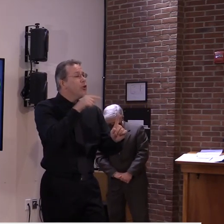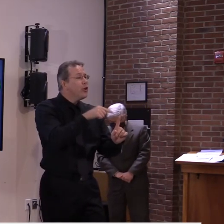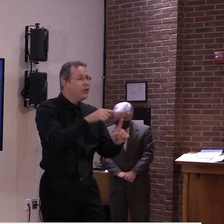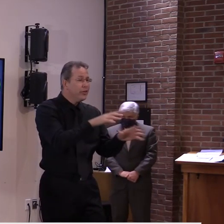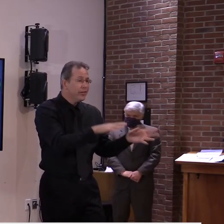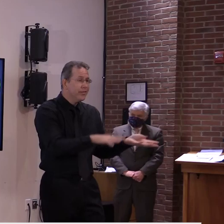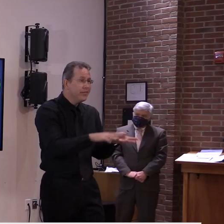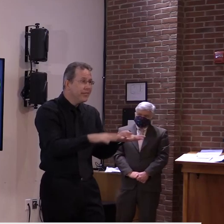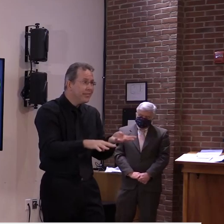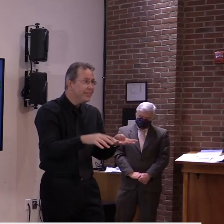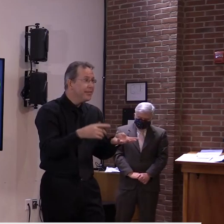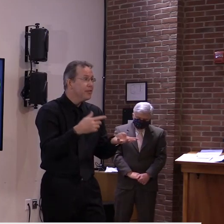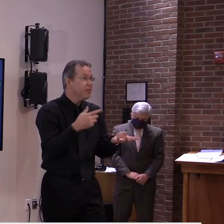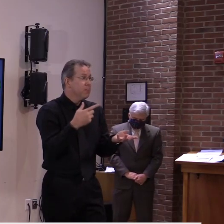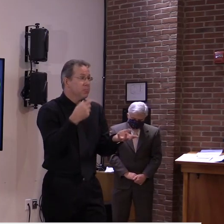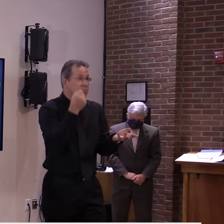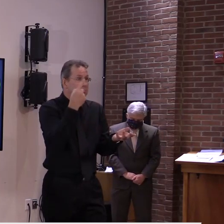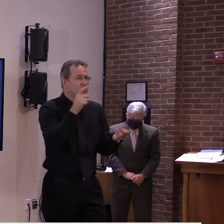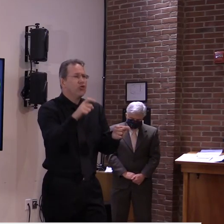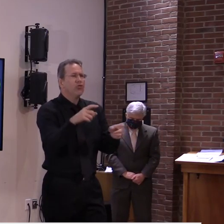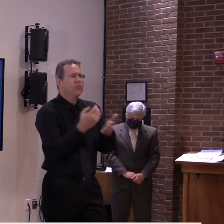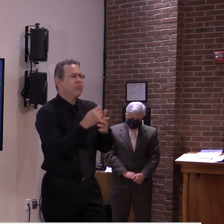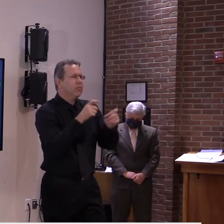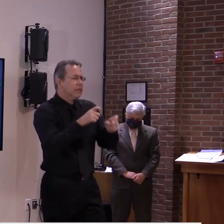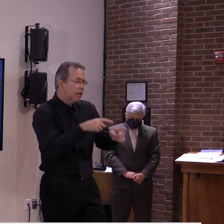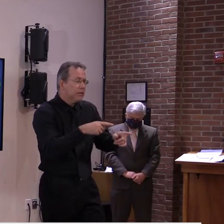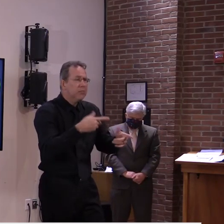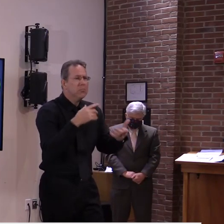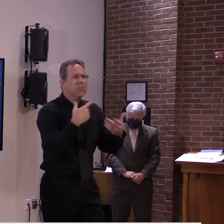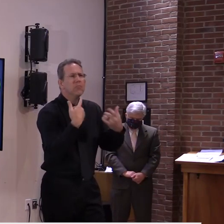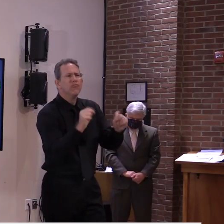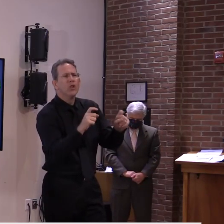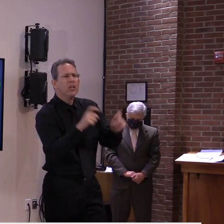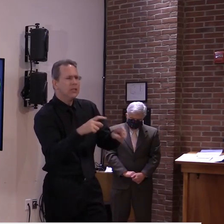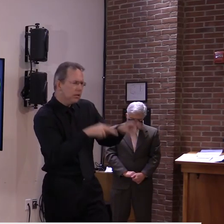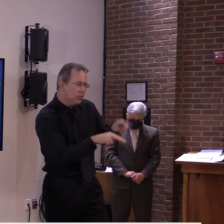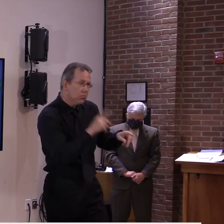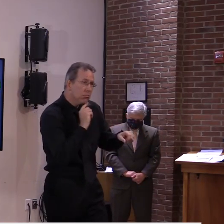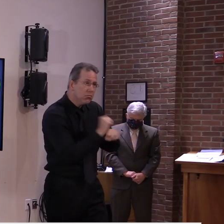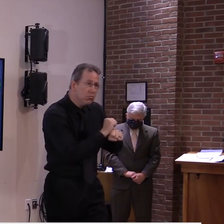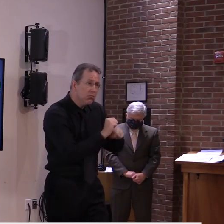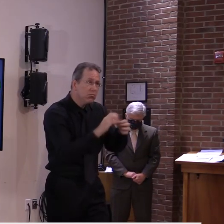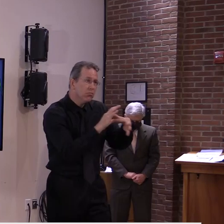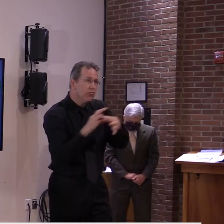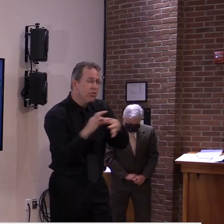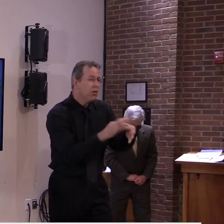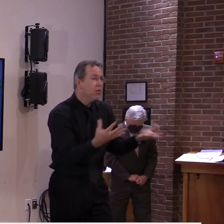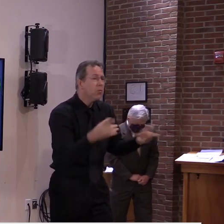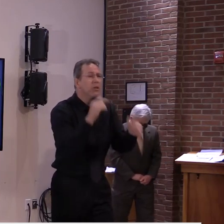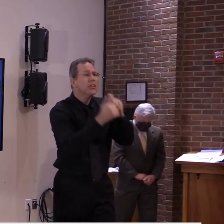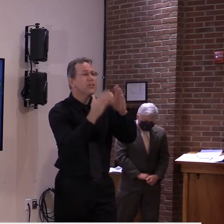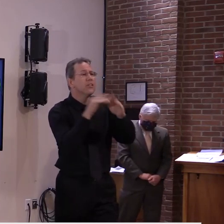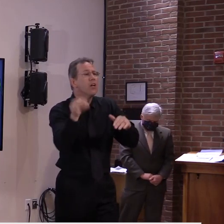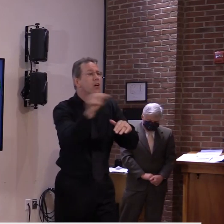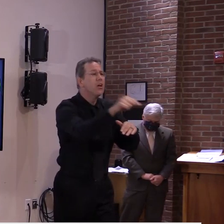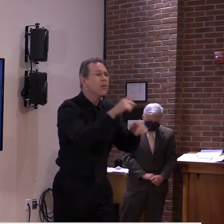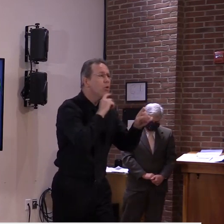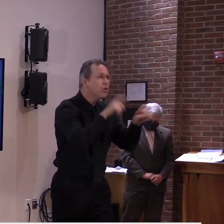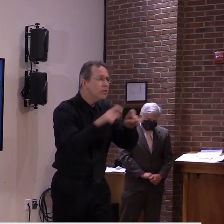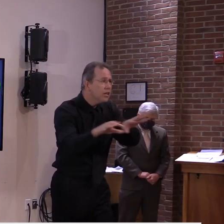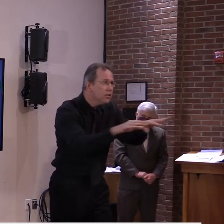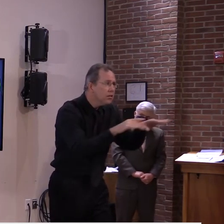prevent any increase in spread of a virus that might be happening right then and there. So that's the